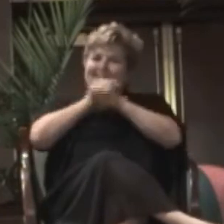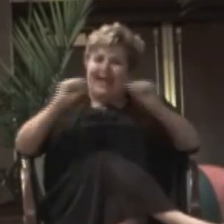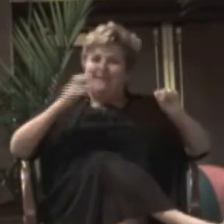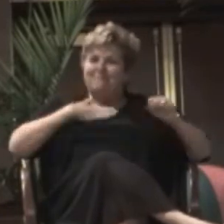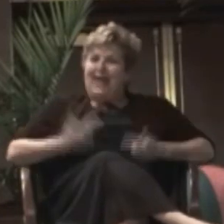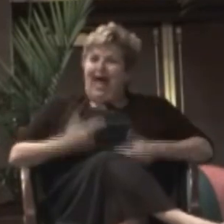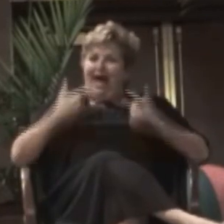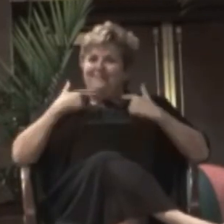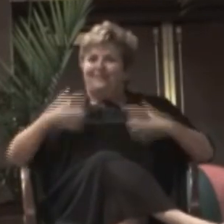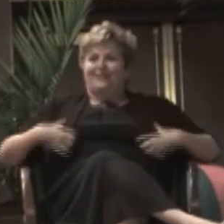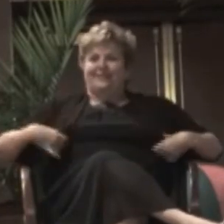Oh, great.